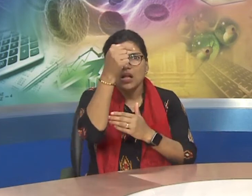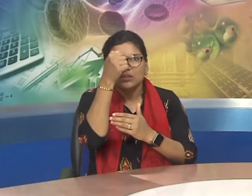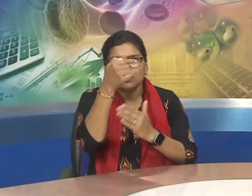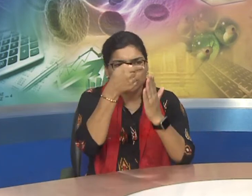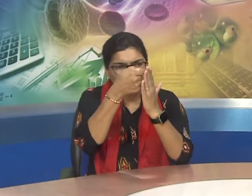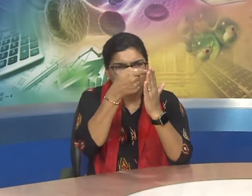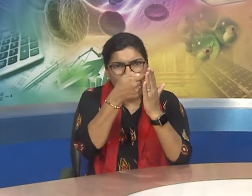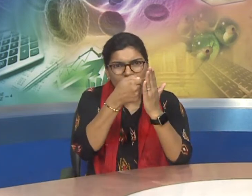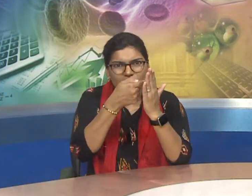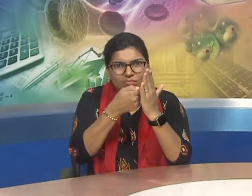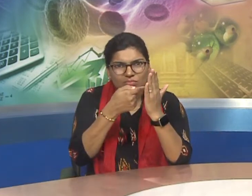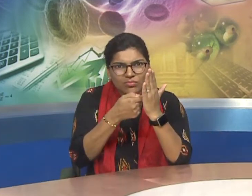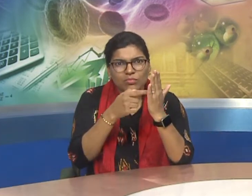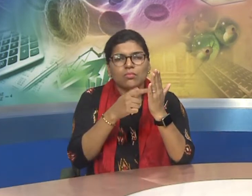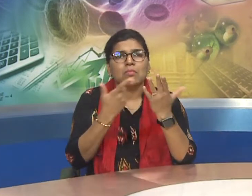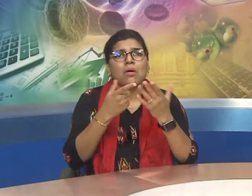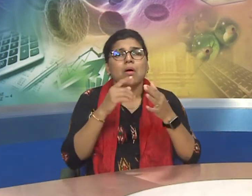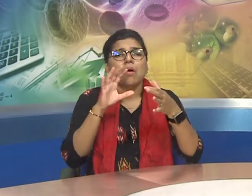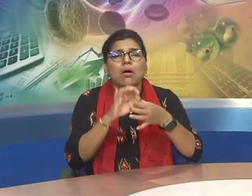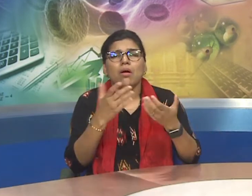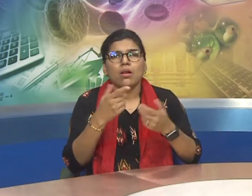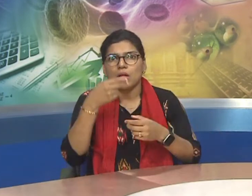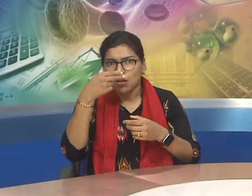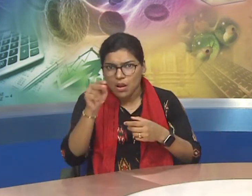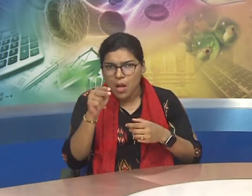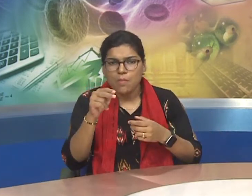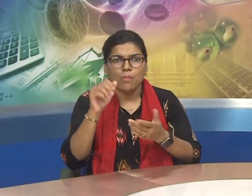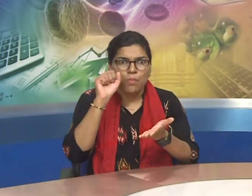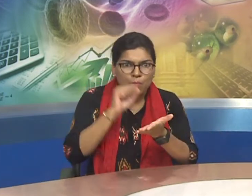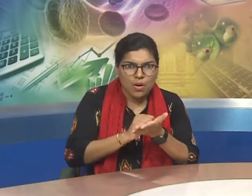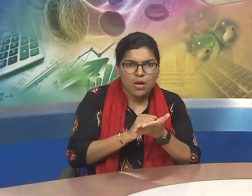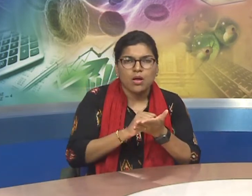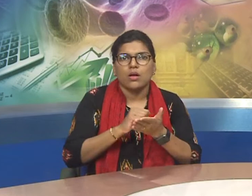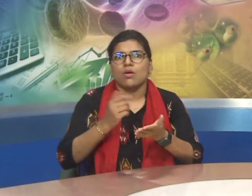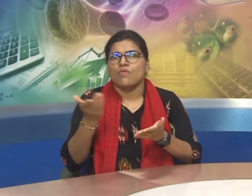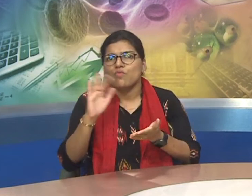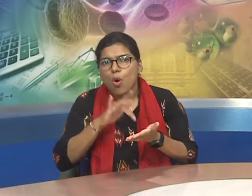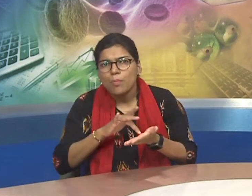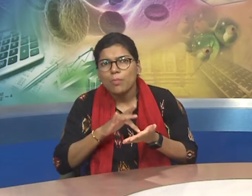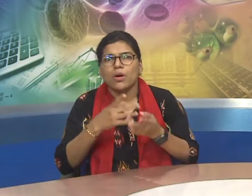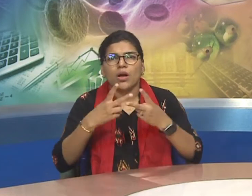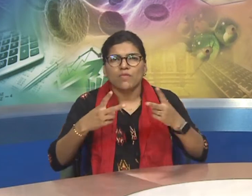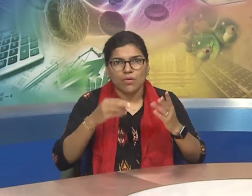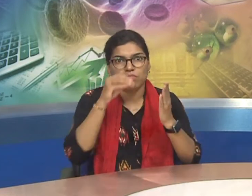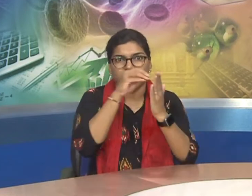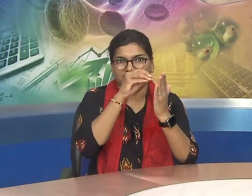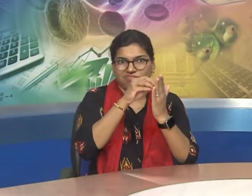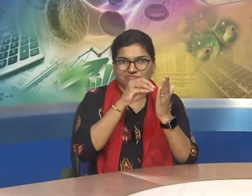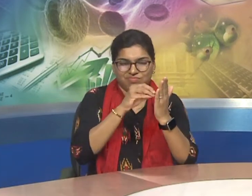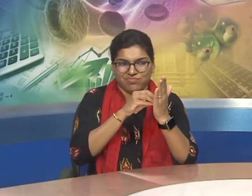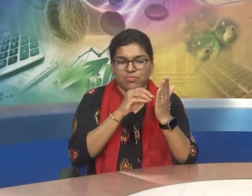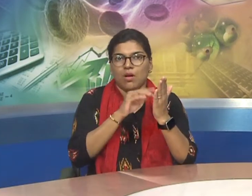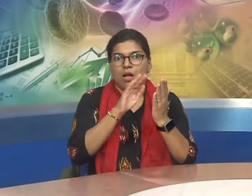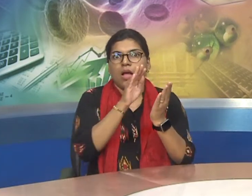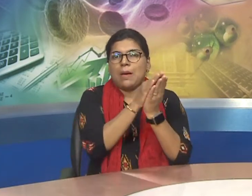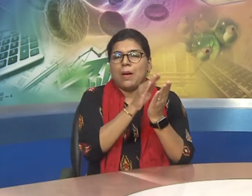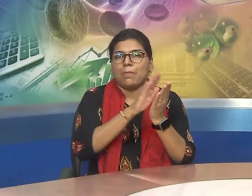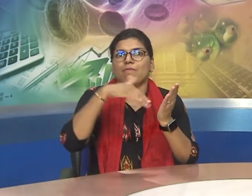detail. A catalog is a list or bibliography of books and records which is